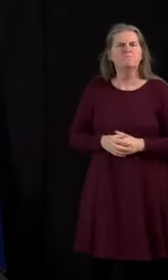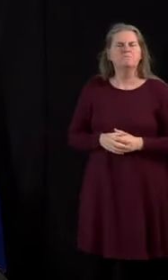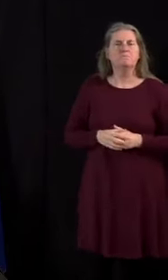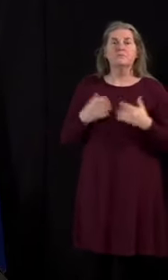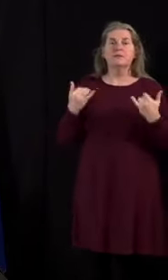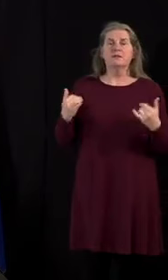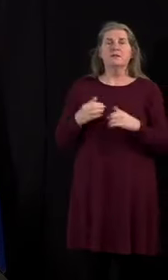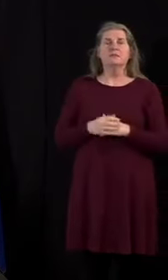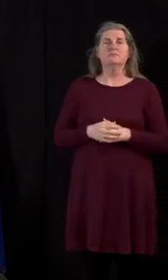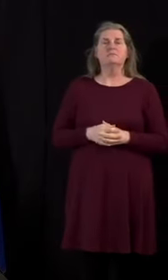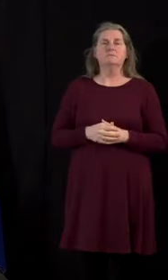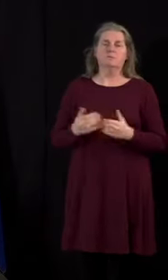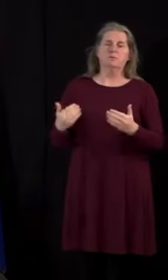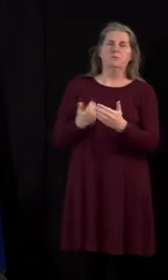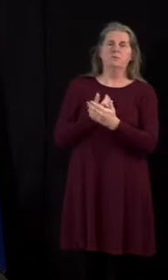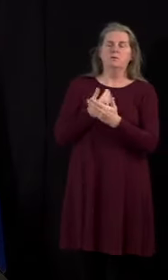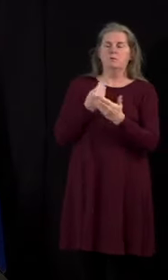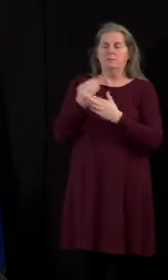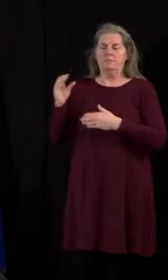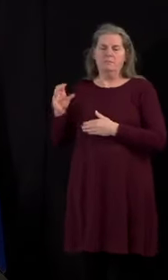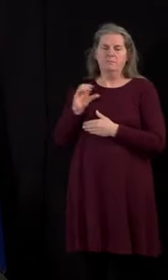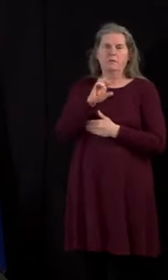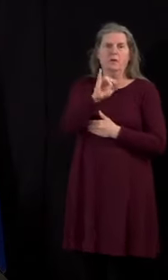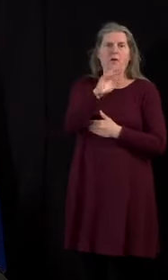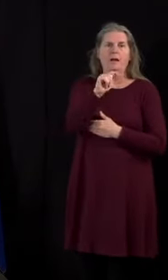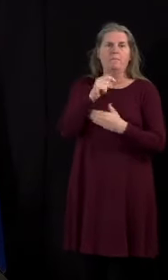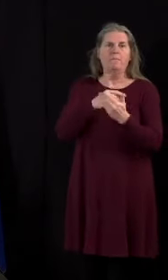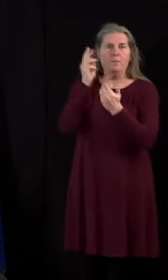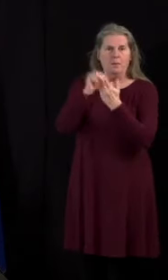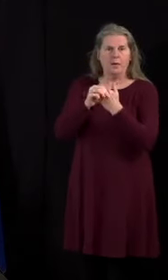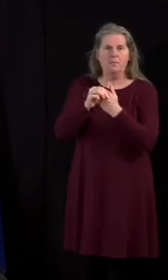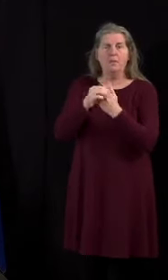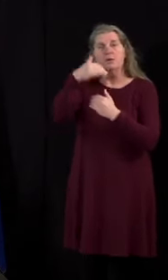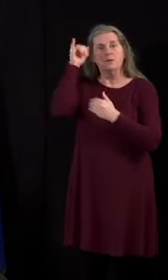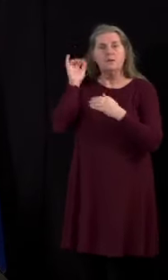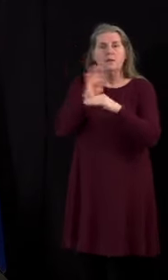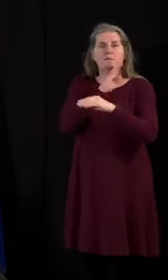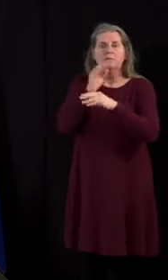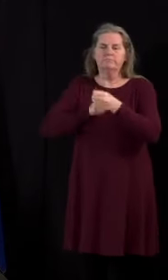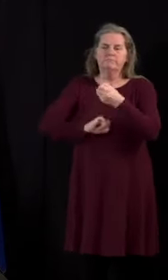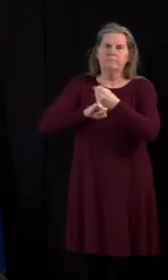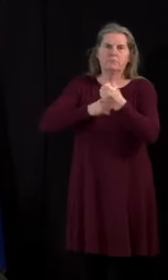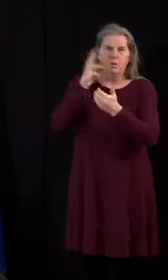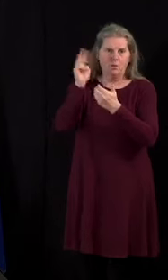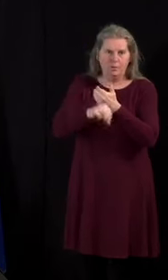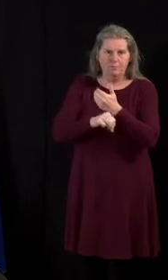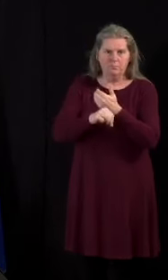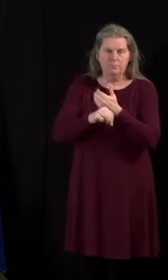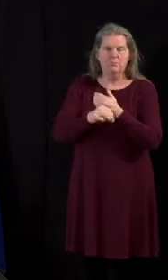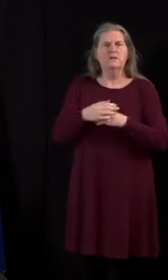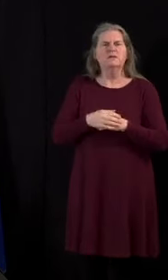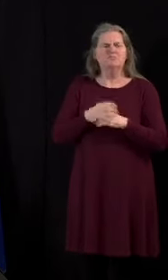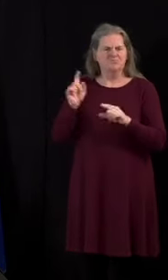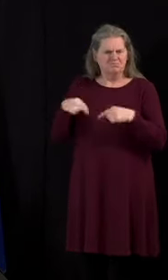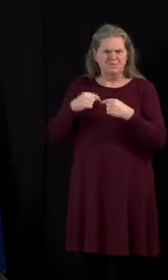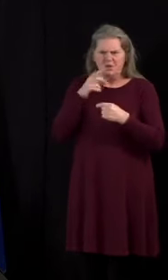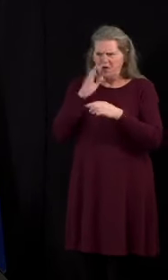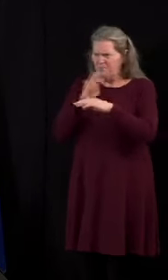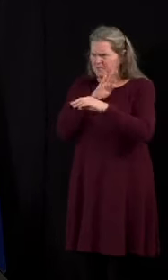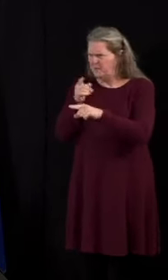Today, I'm announcing a new grant program for businesses called the Yukon Business Relief Program. We've heard about the